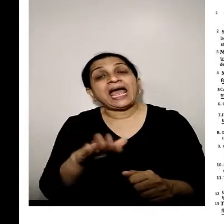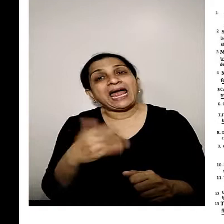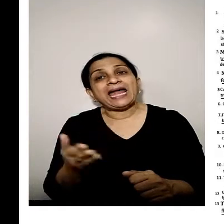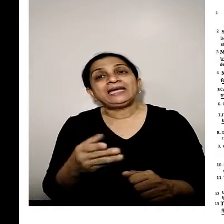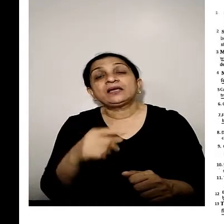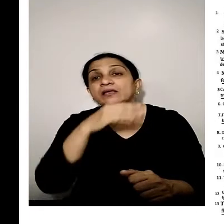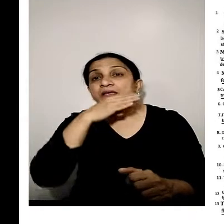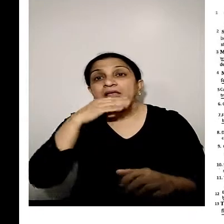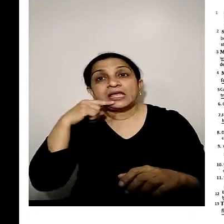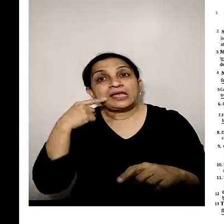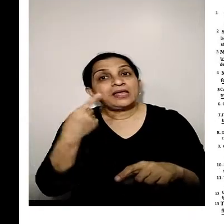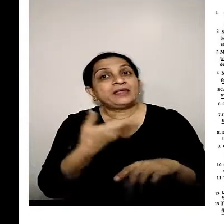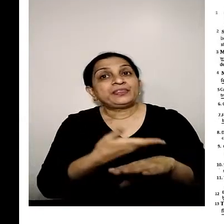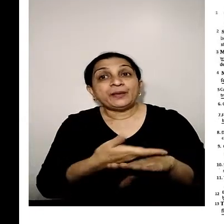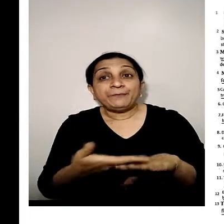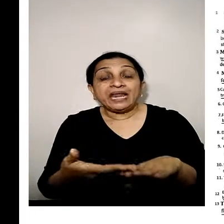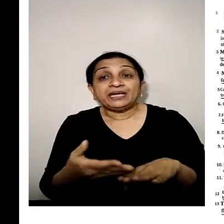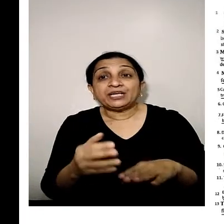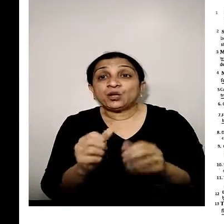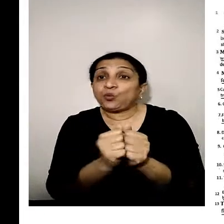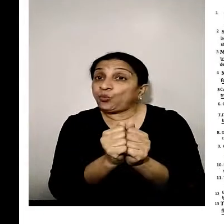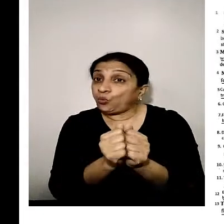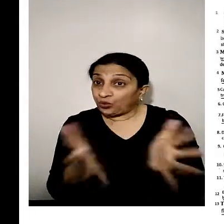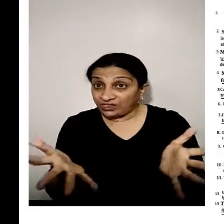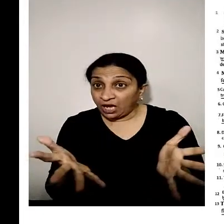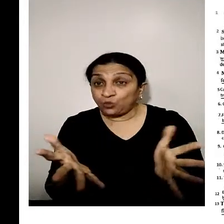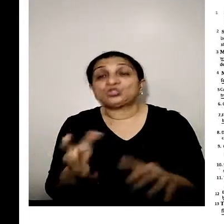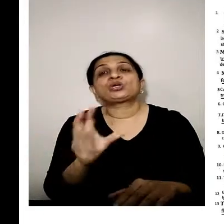oxygen and the blood